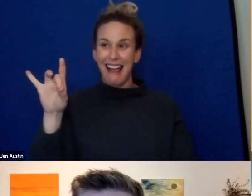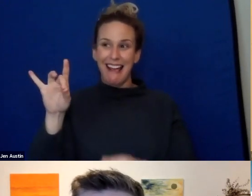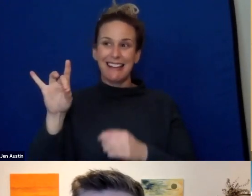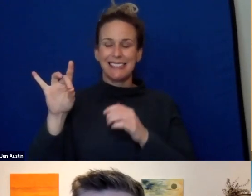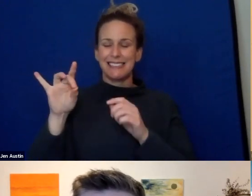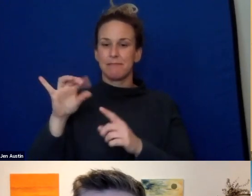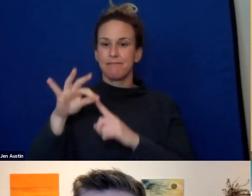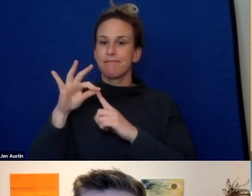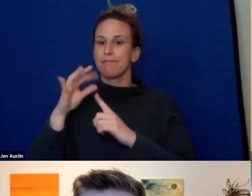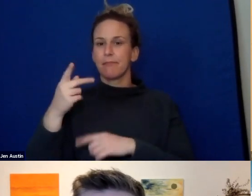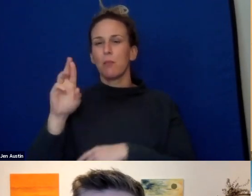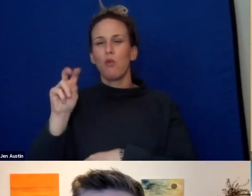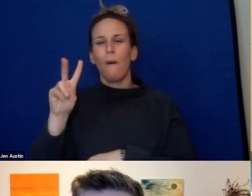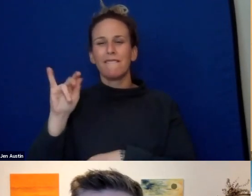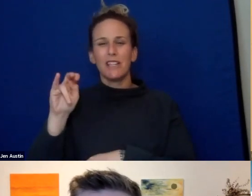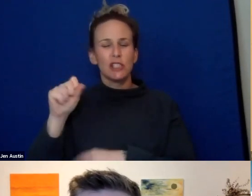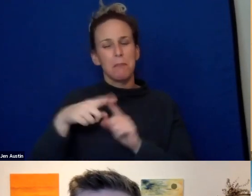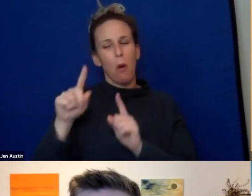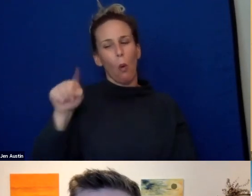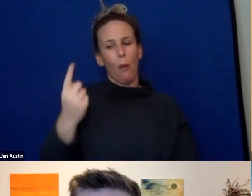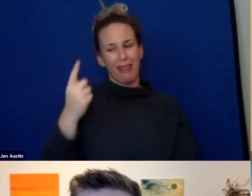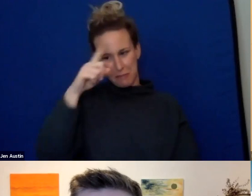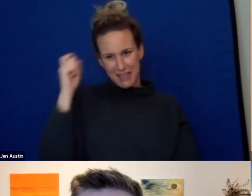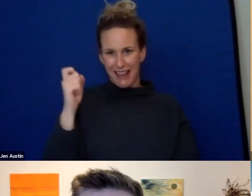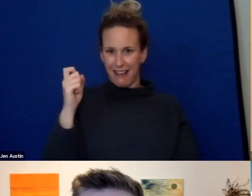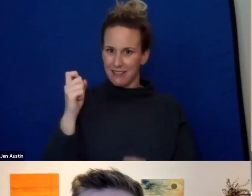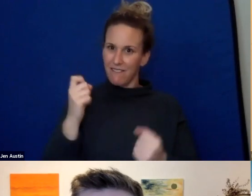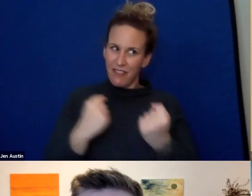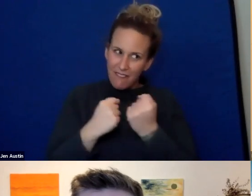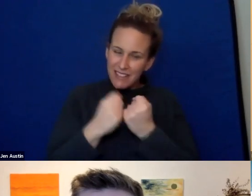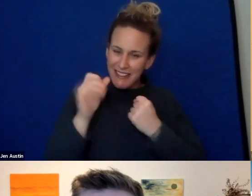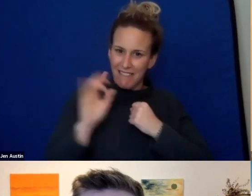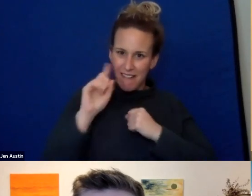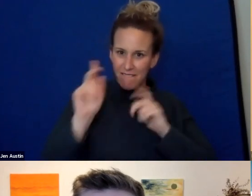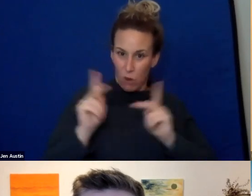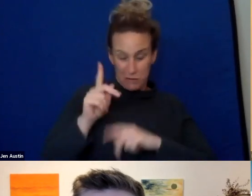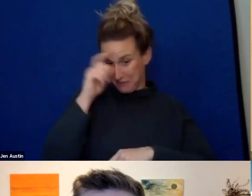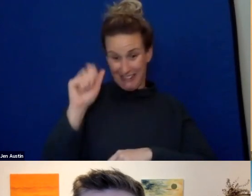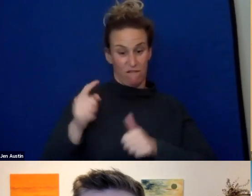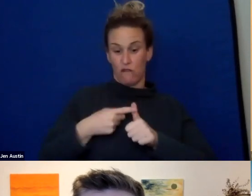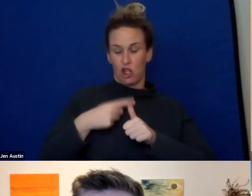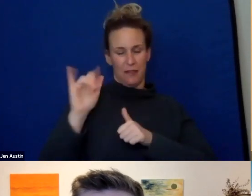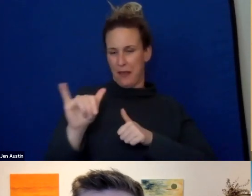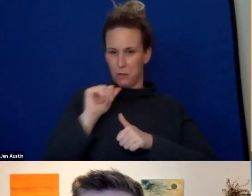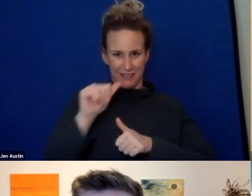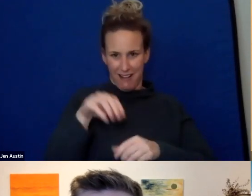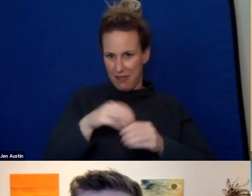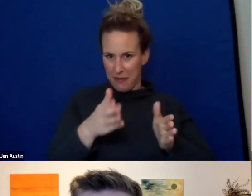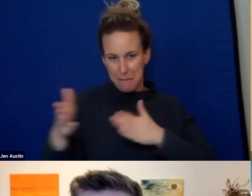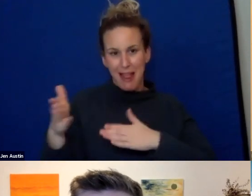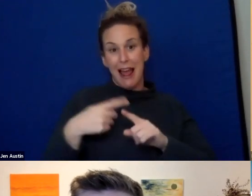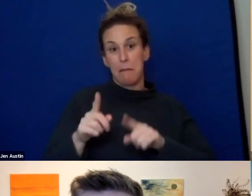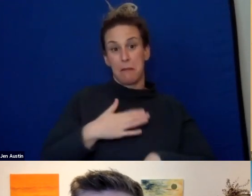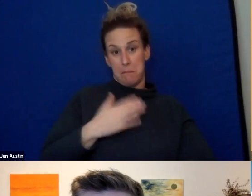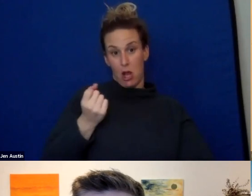because of the advocacy of deaf folks because at first that was not even really in the plan um but my